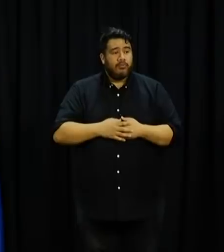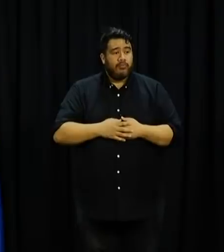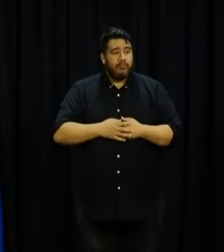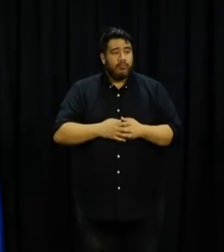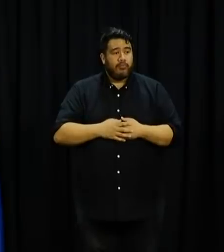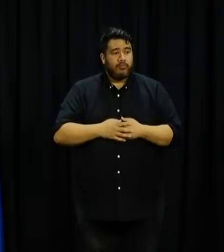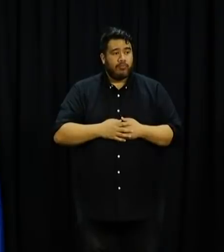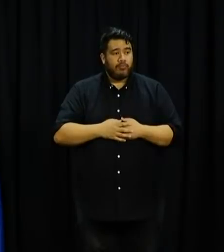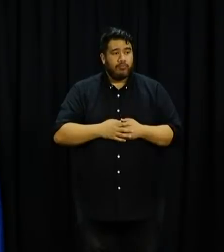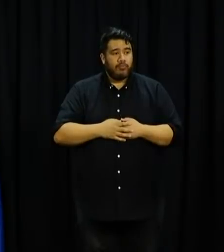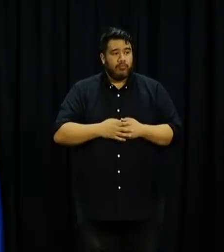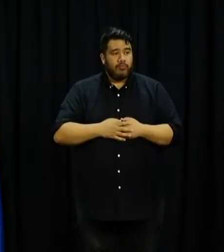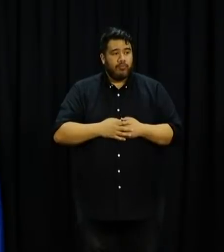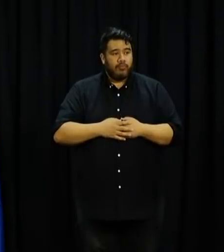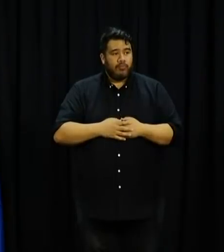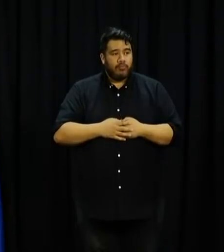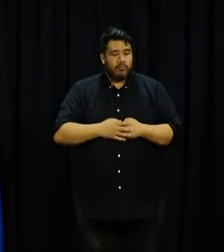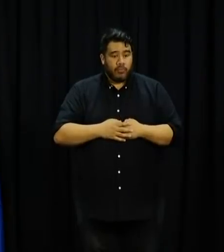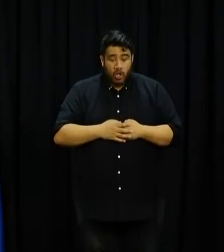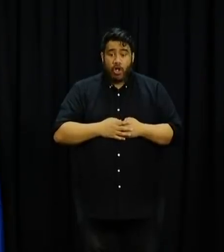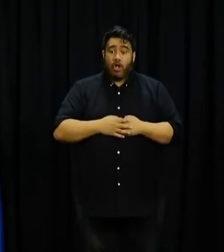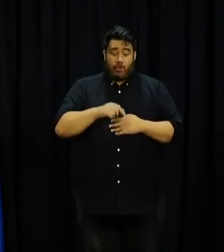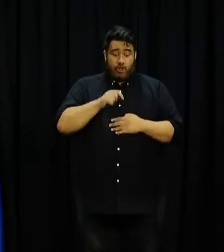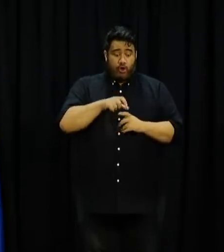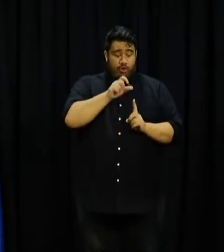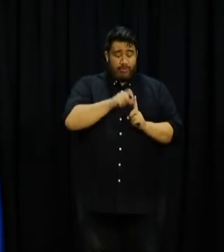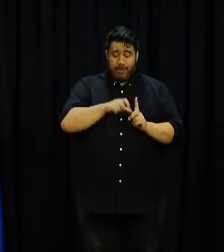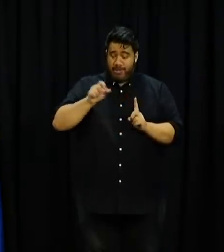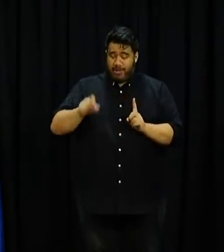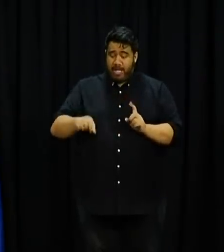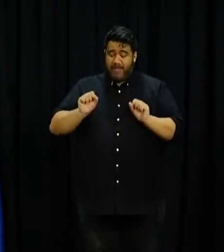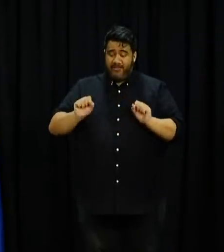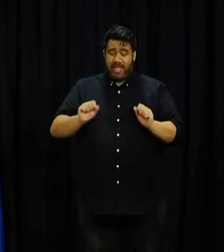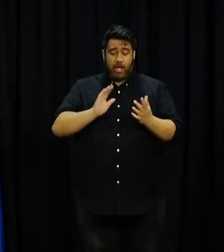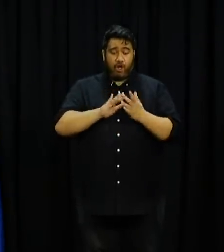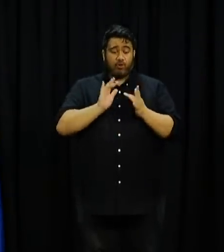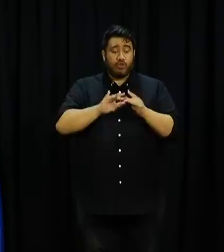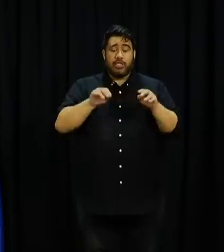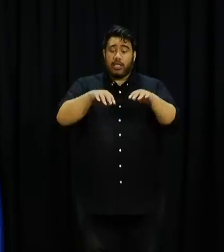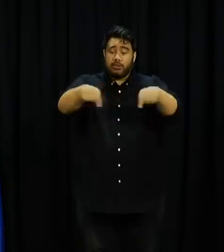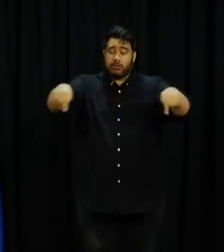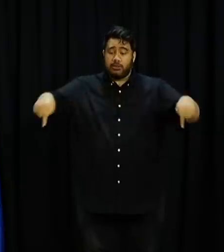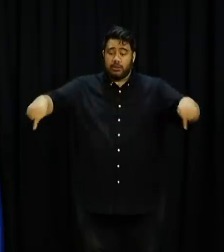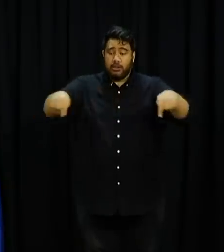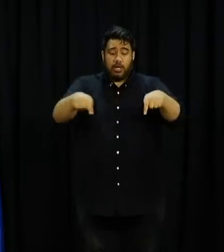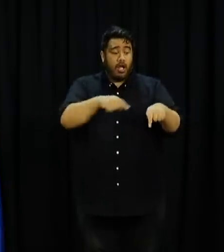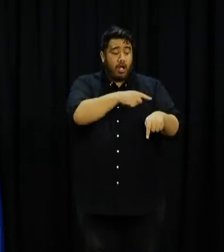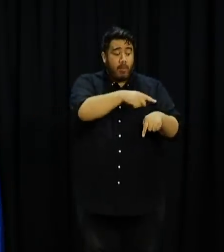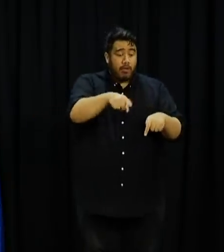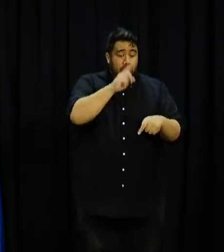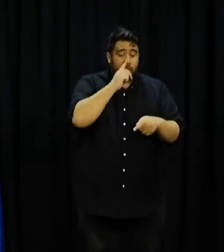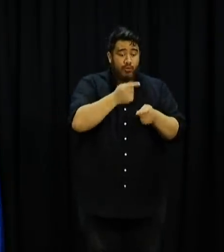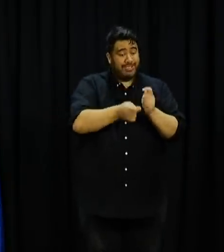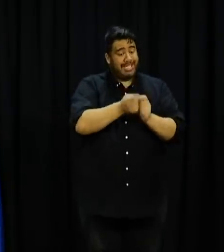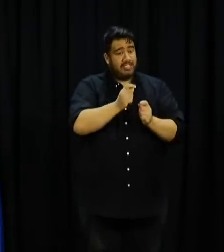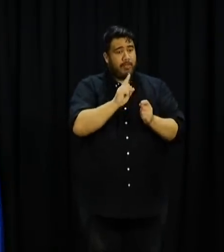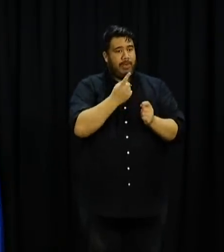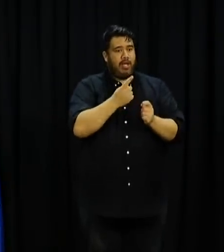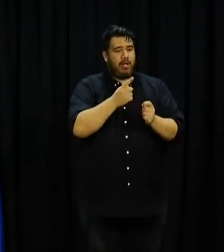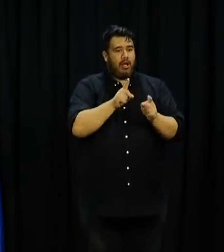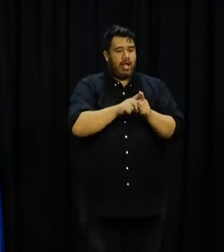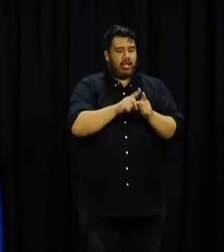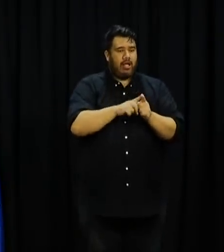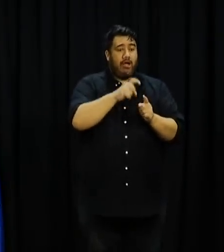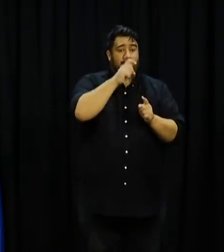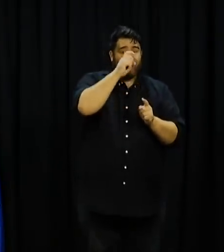close contacts returning false negatives? For close contacts, of course. Yeah. So for testing